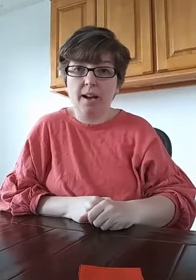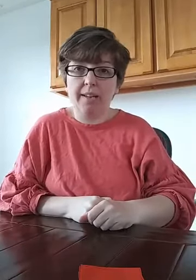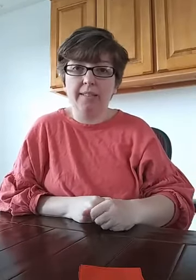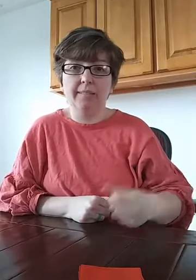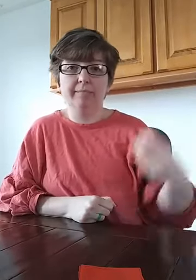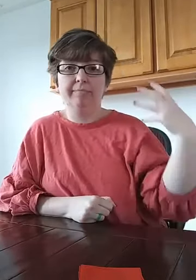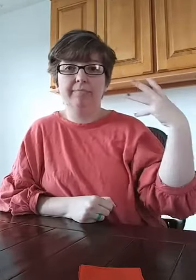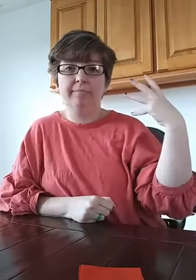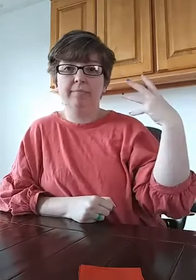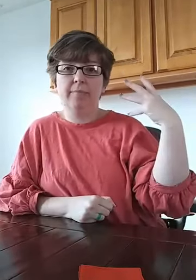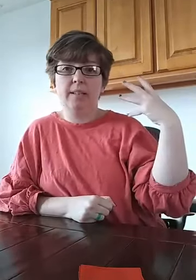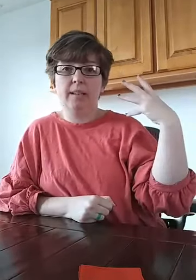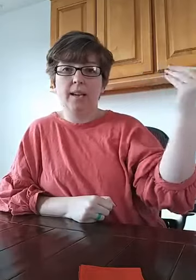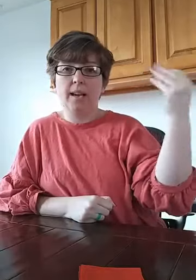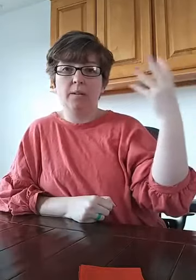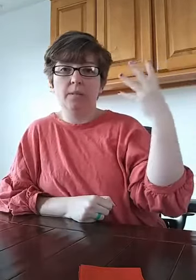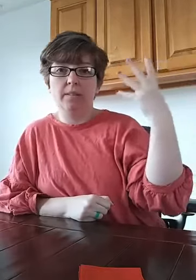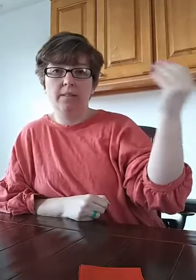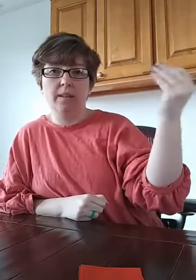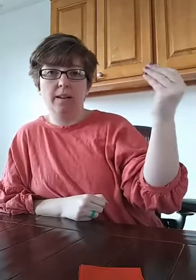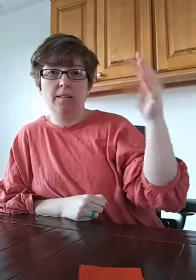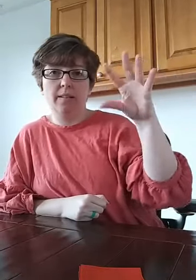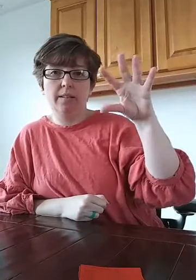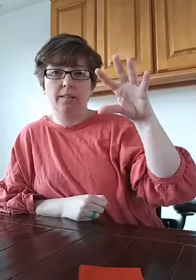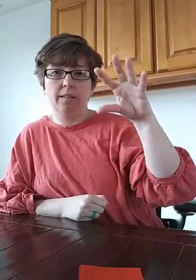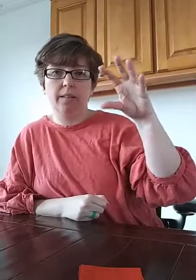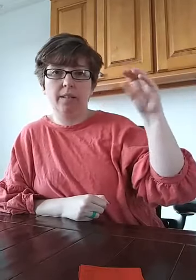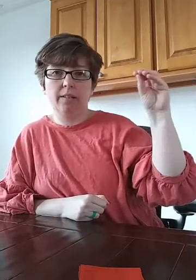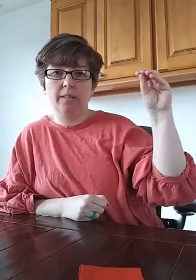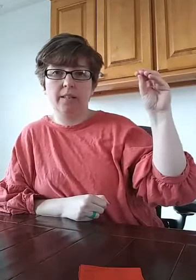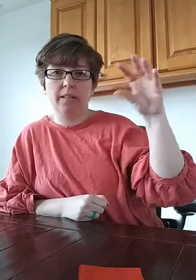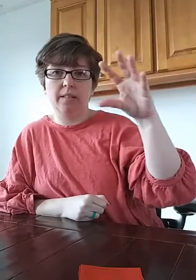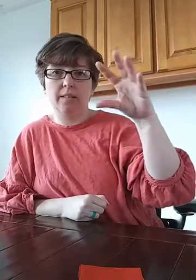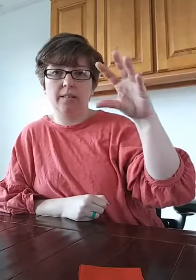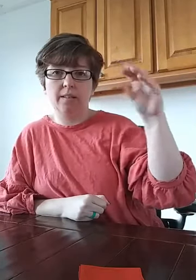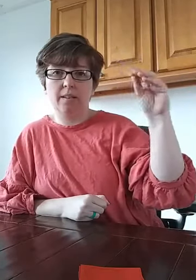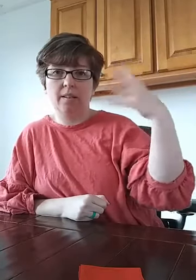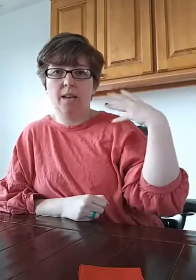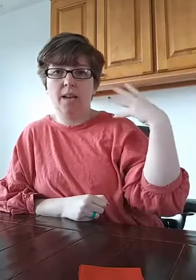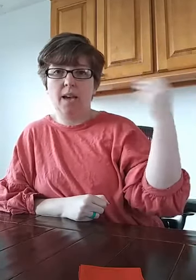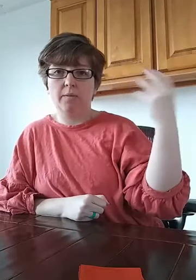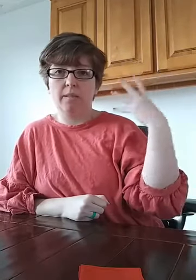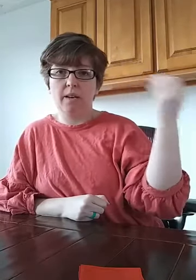outside it goes like this outside